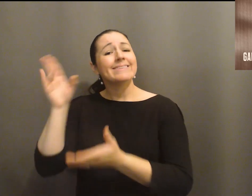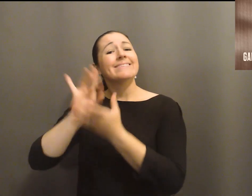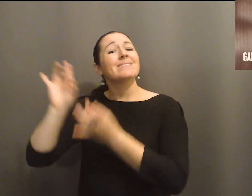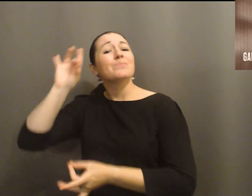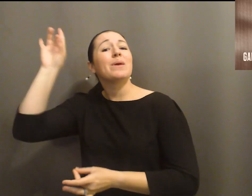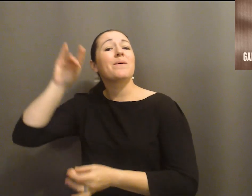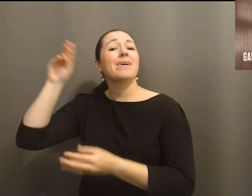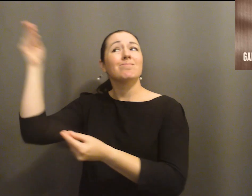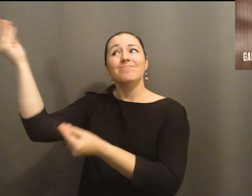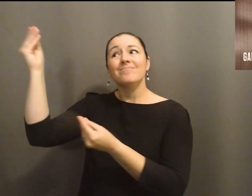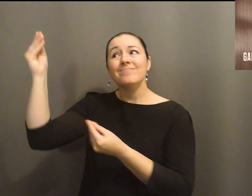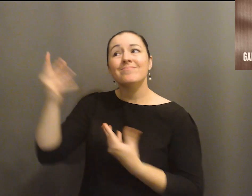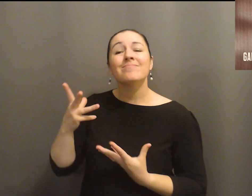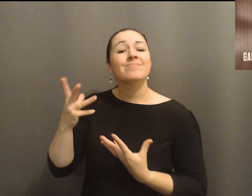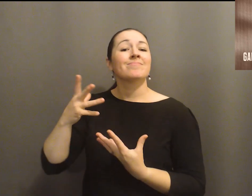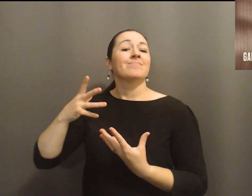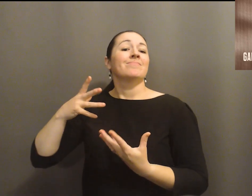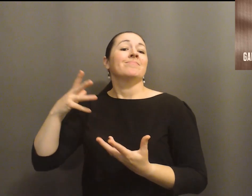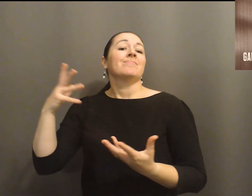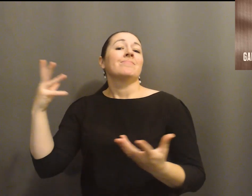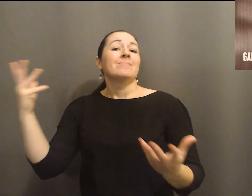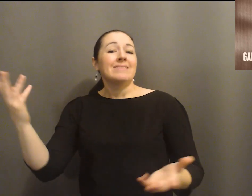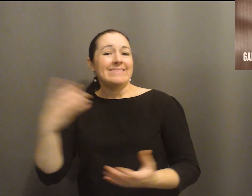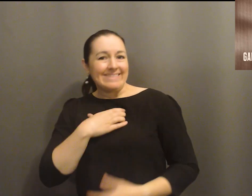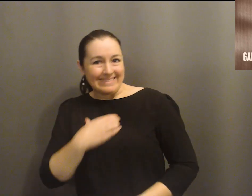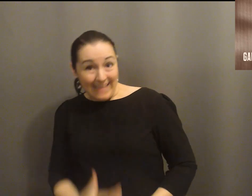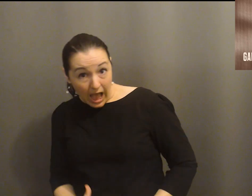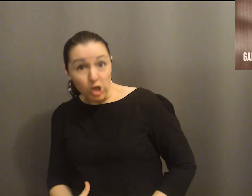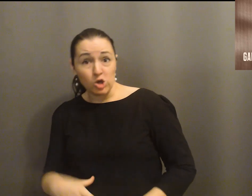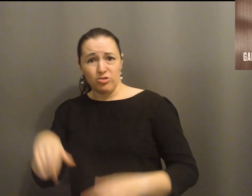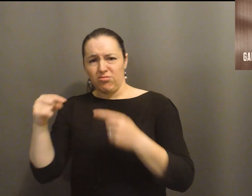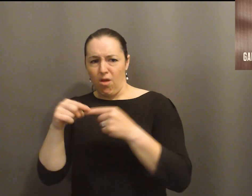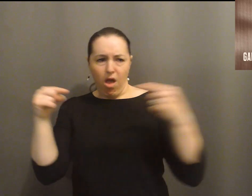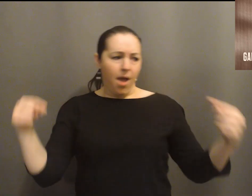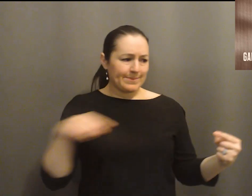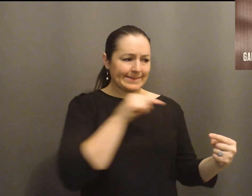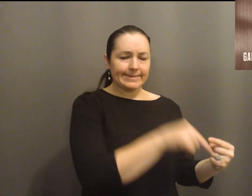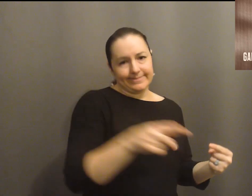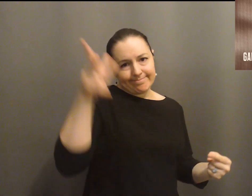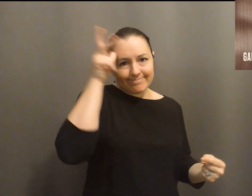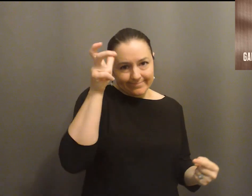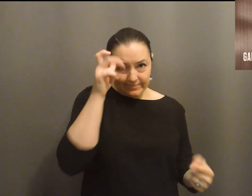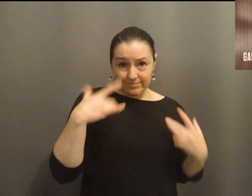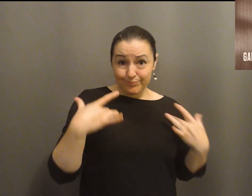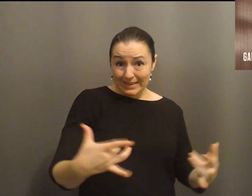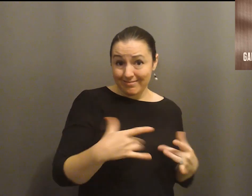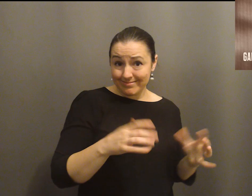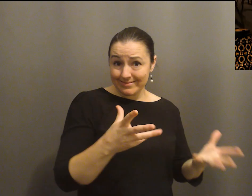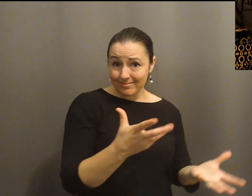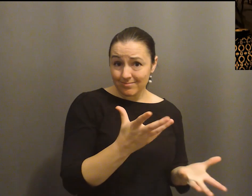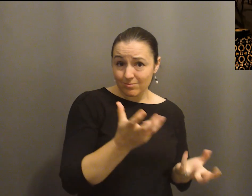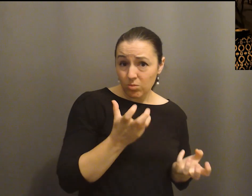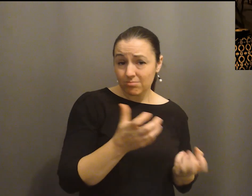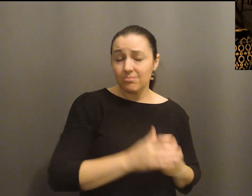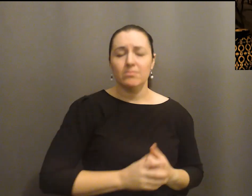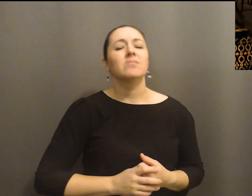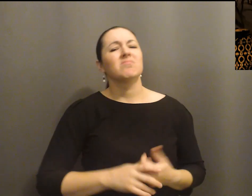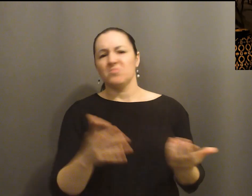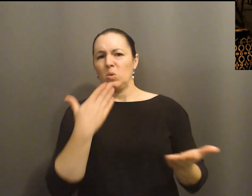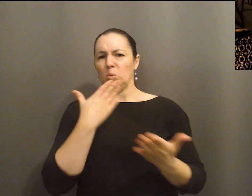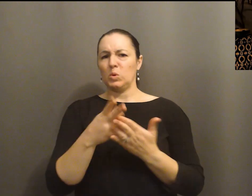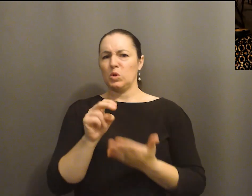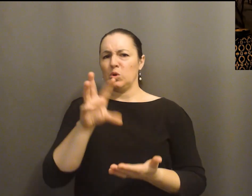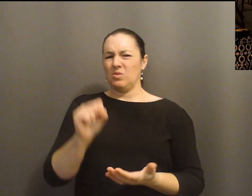spirit Gives us desires That are The opposite Of what the sinful nature Desires Here's the good news